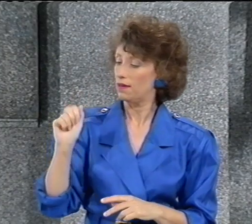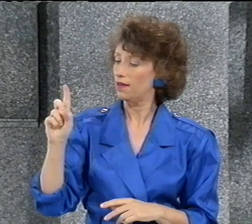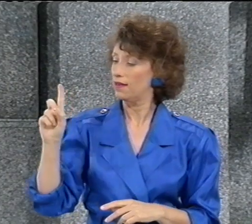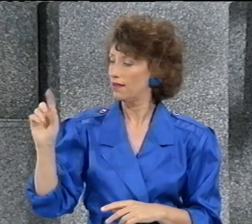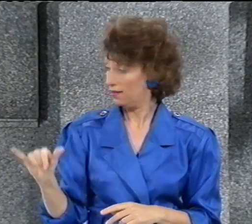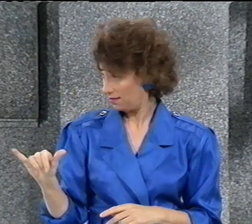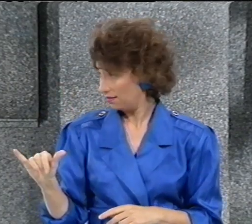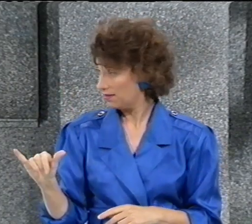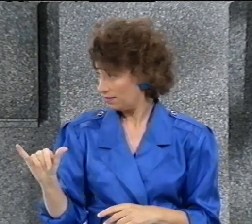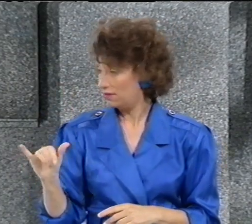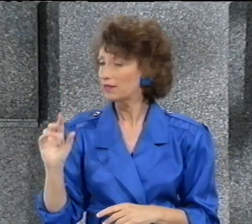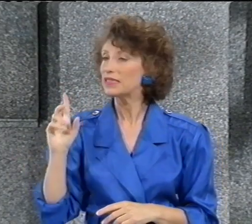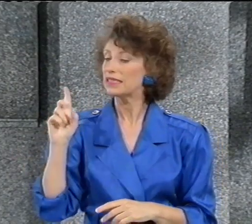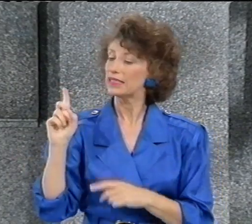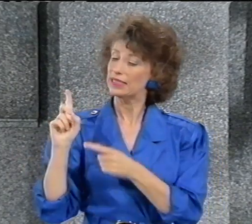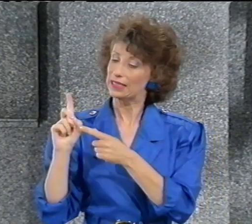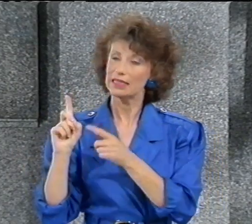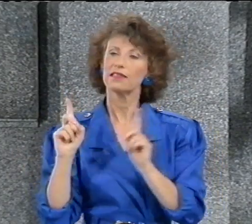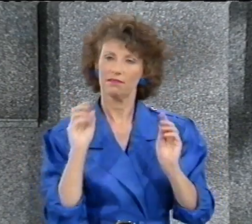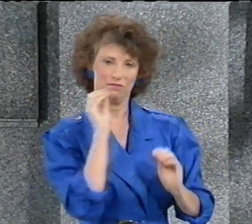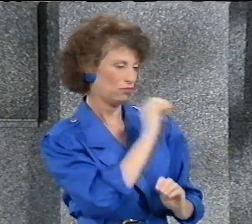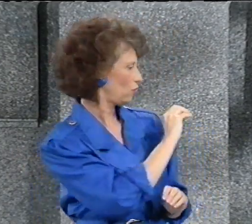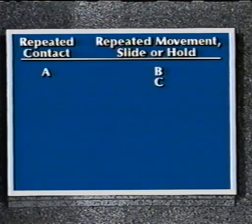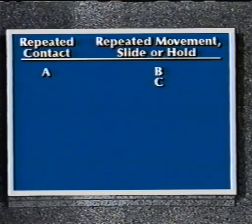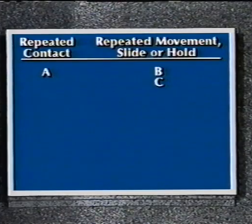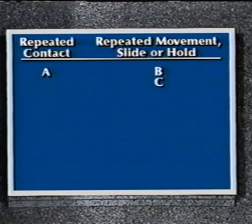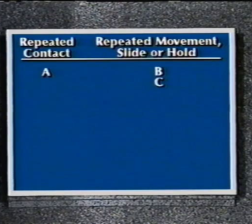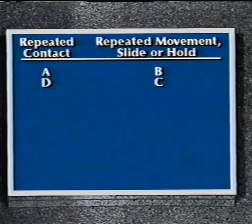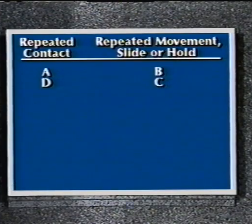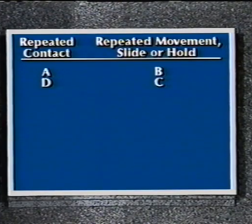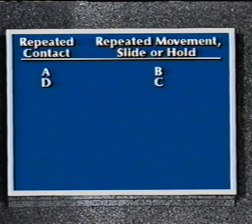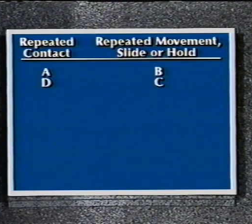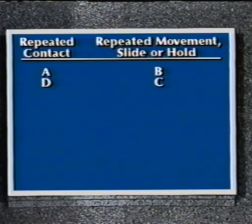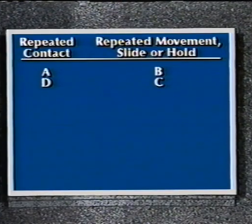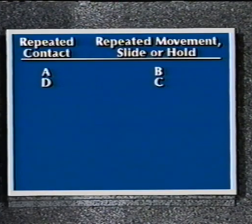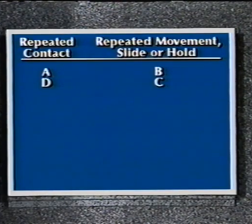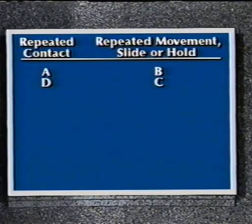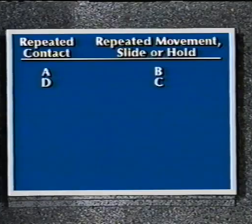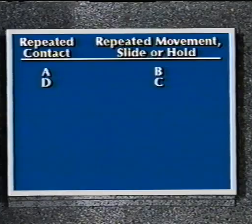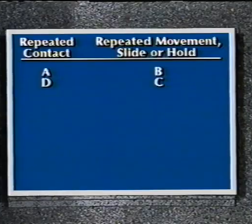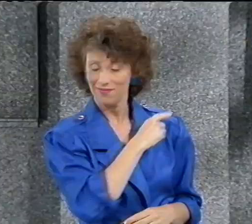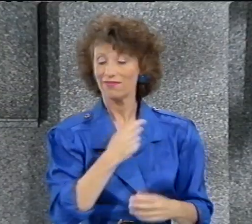the contact, but some people, you'll see, will simply hold it.